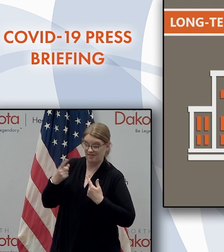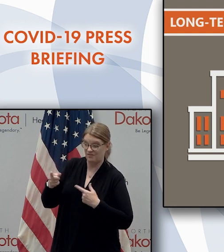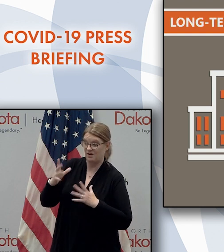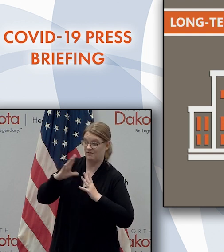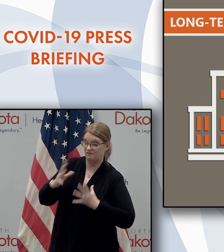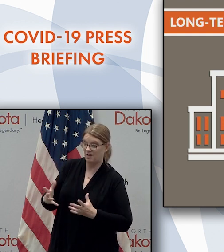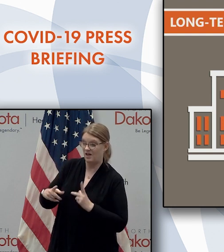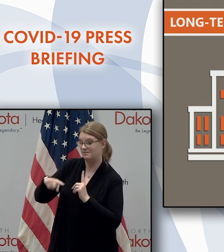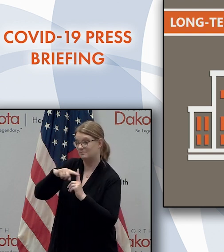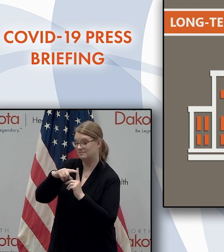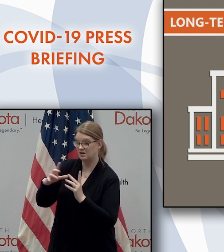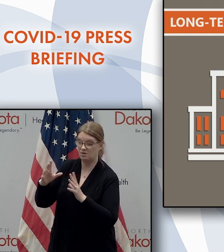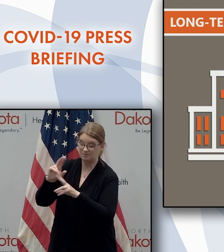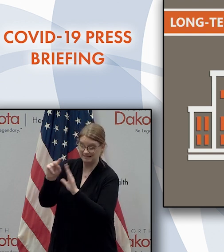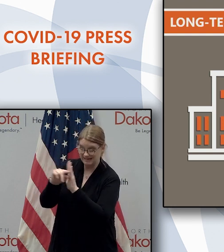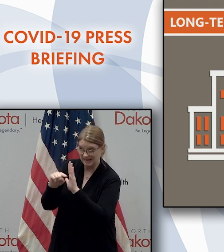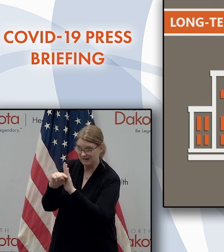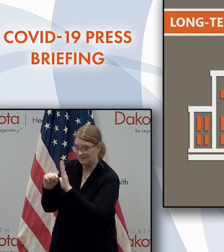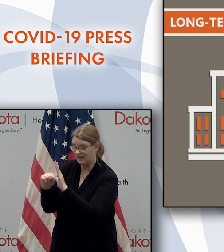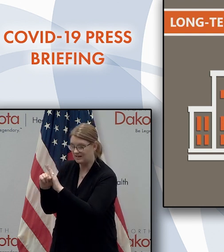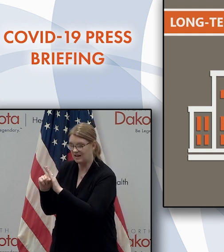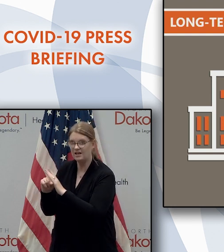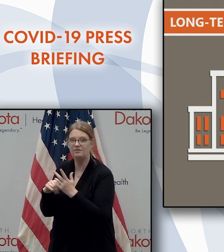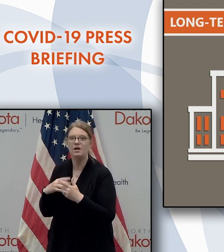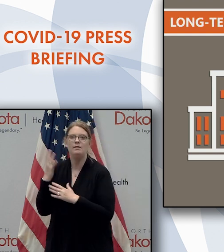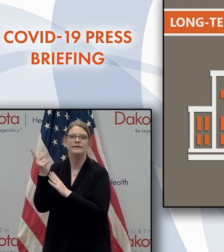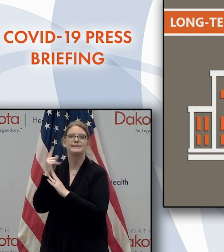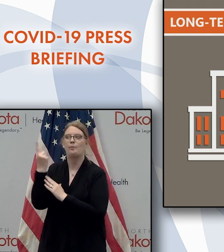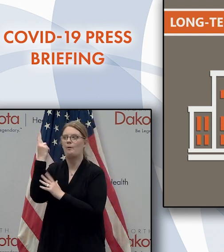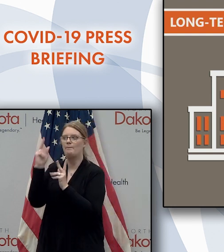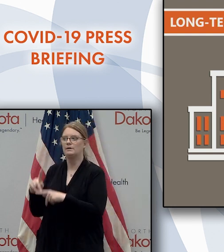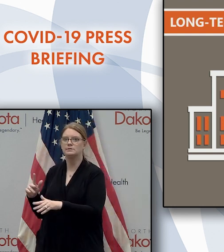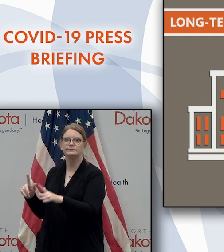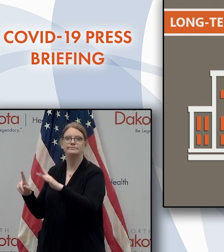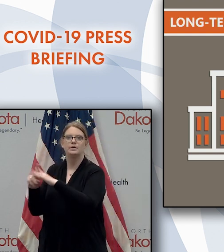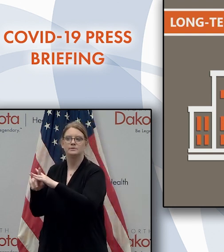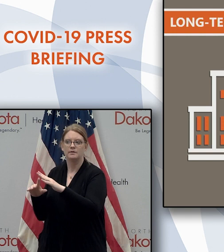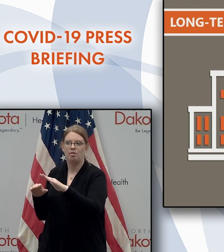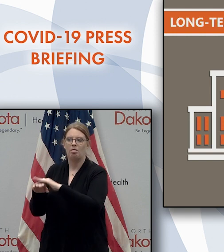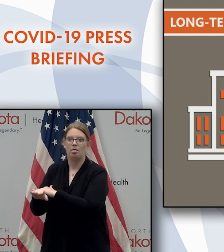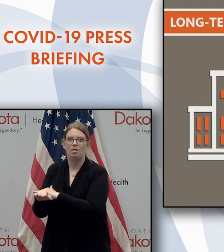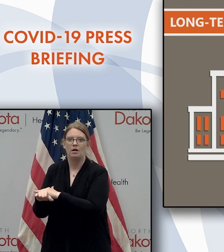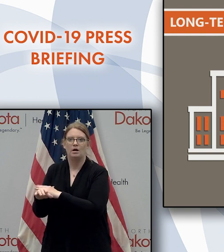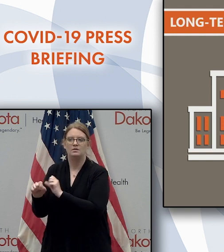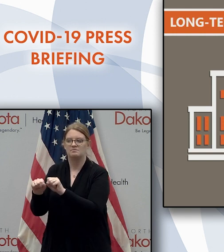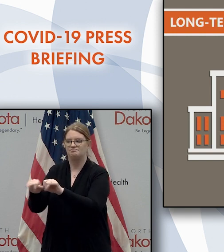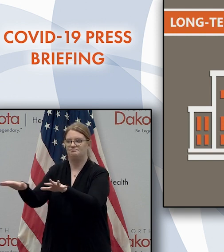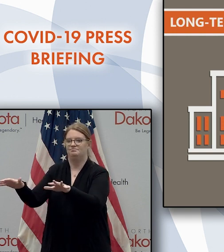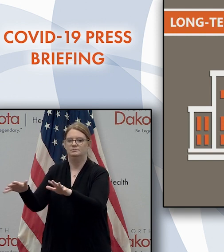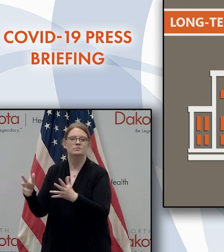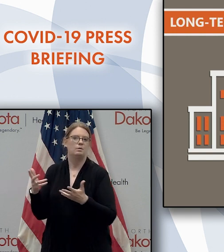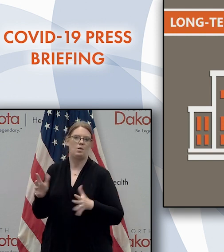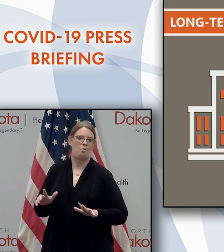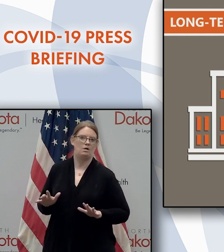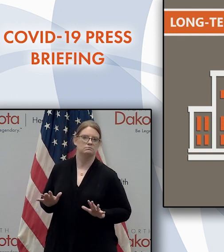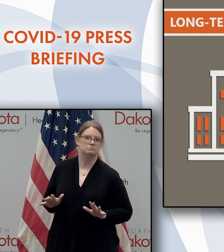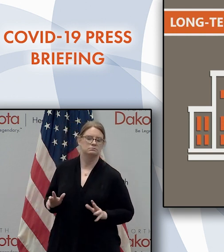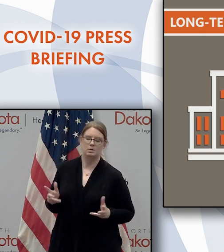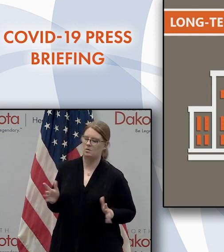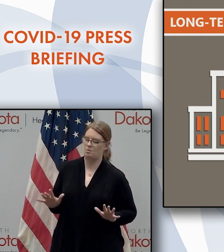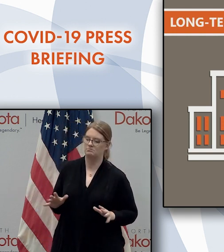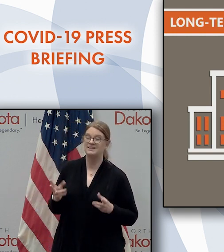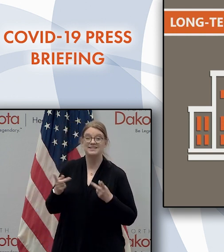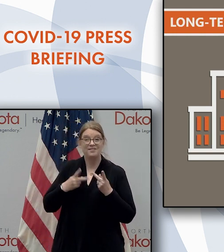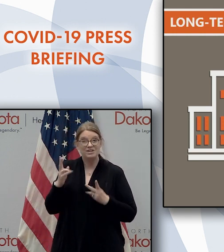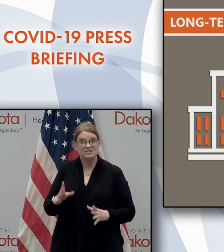that twice. We want to make sure we're not reintroducing it into those facilities. So again, we ask all visitors be mindful of the importance of following the